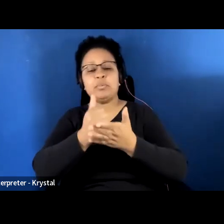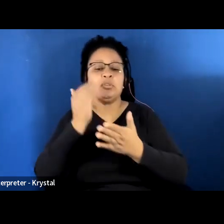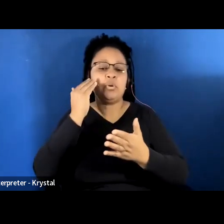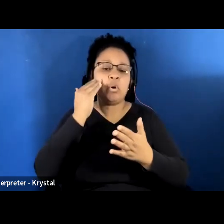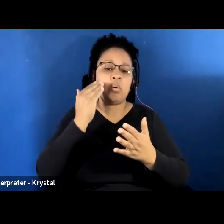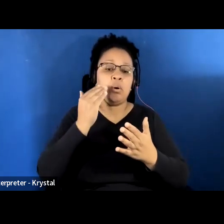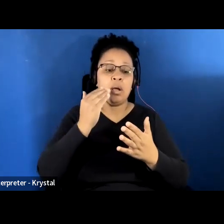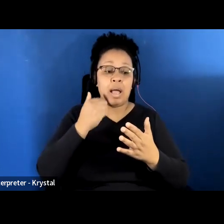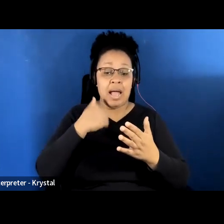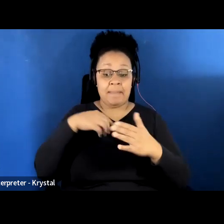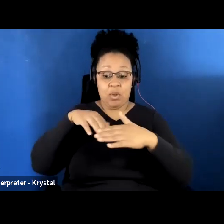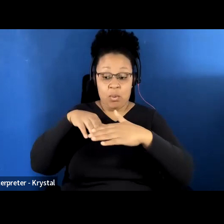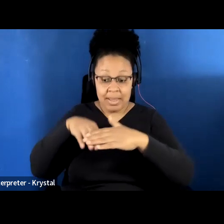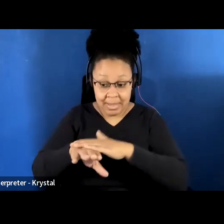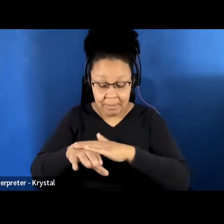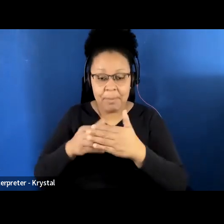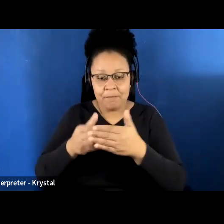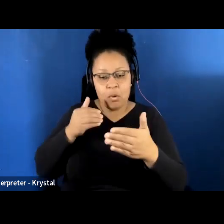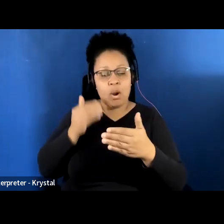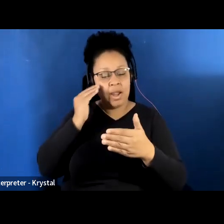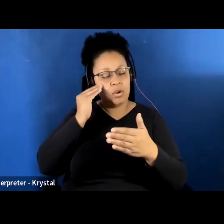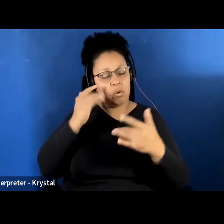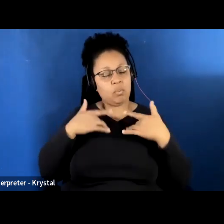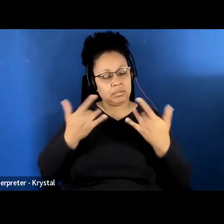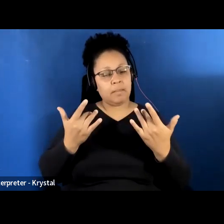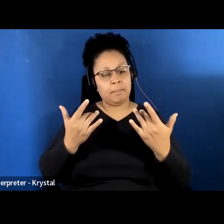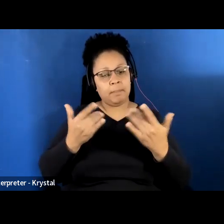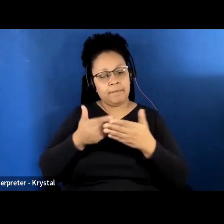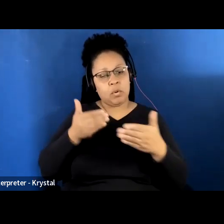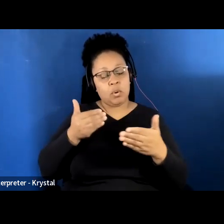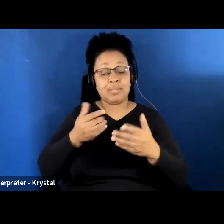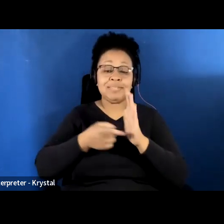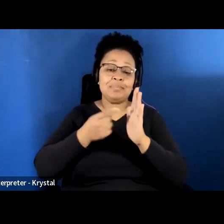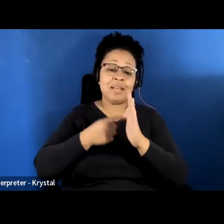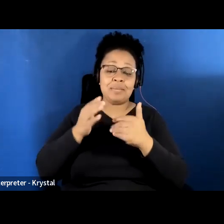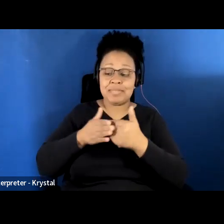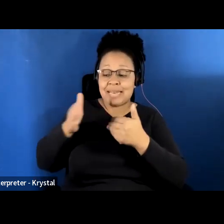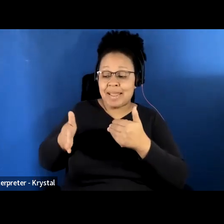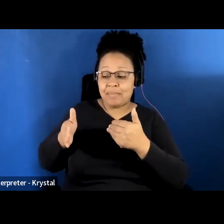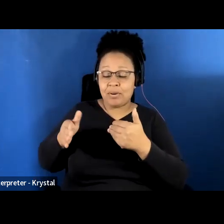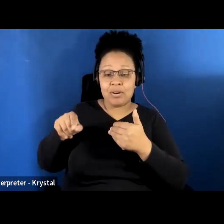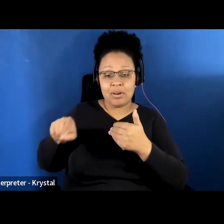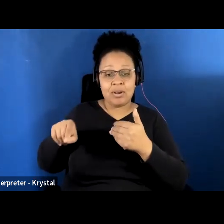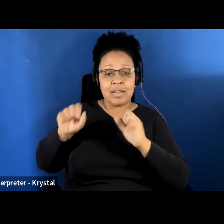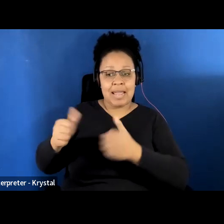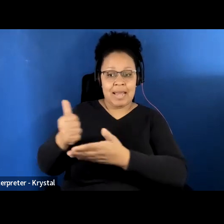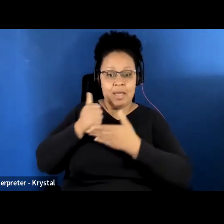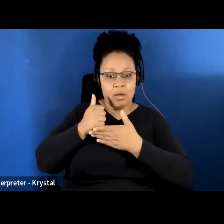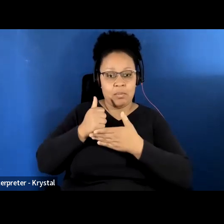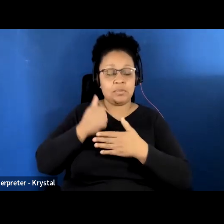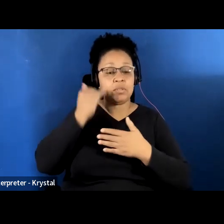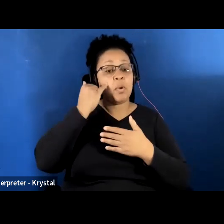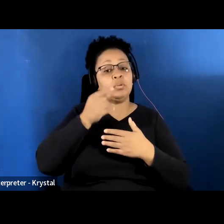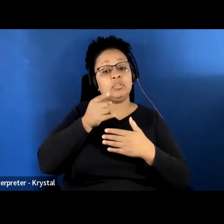sometimes neighbors can be helpful. If there's a situation, if you yell, somebody else might hear